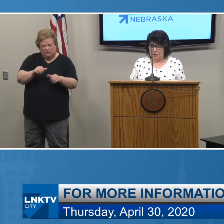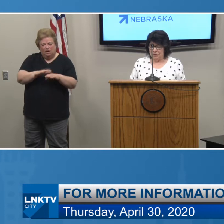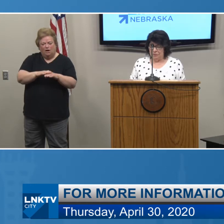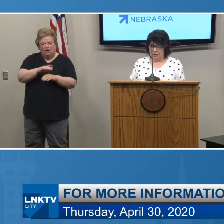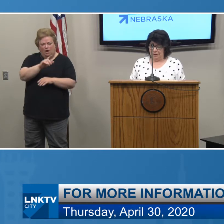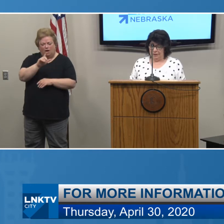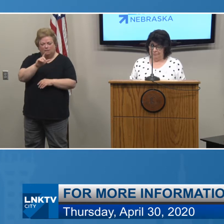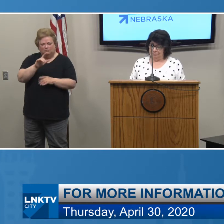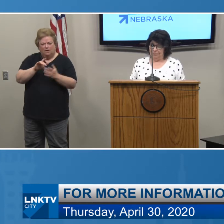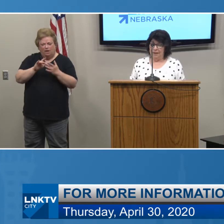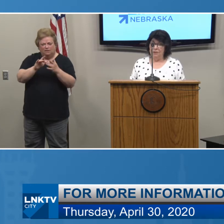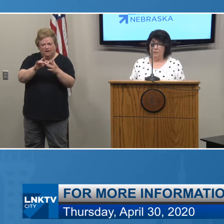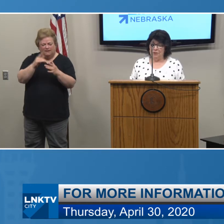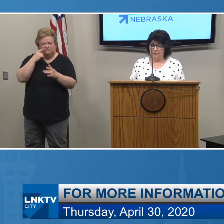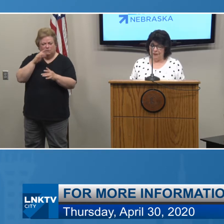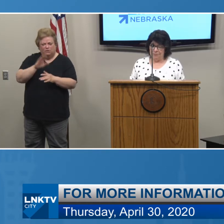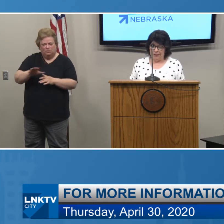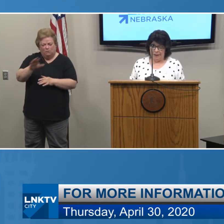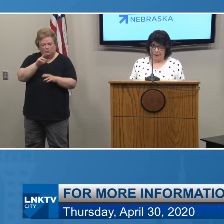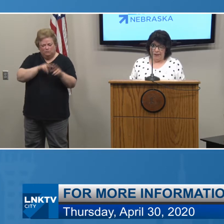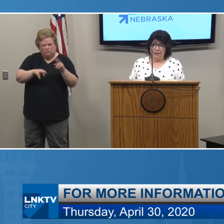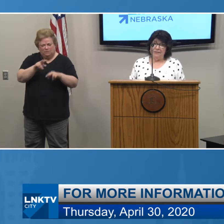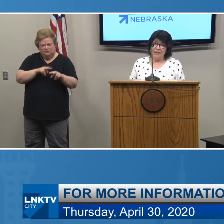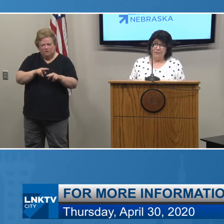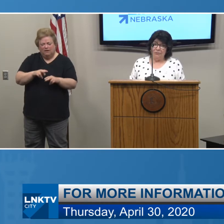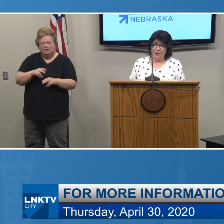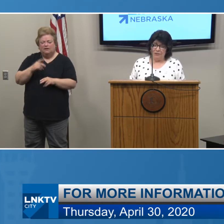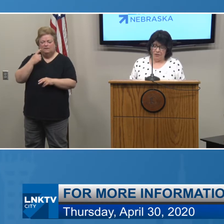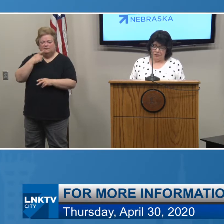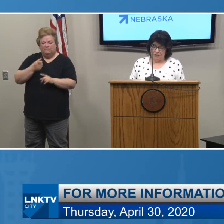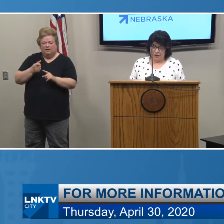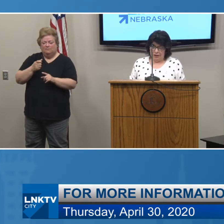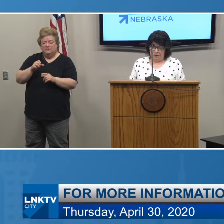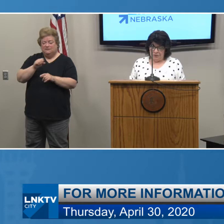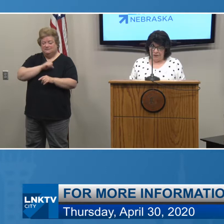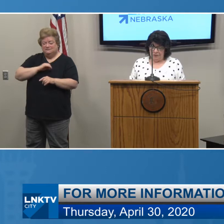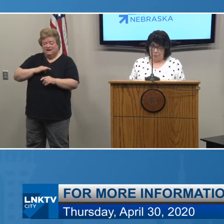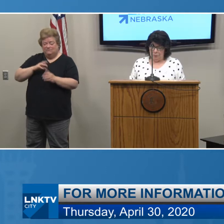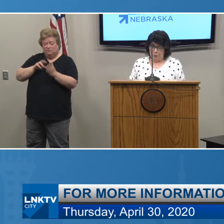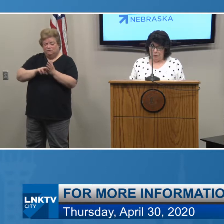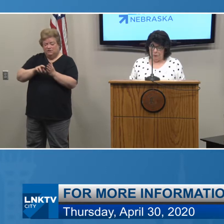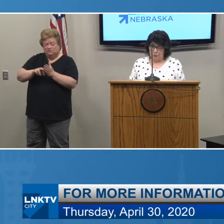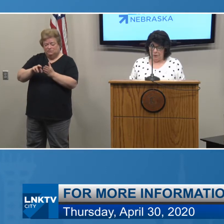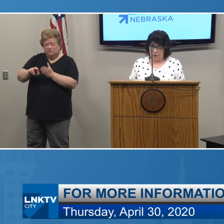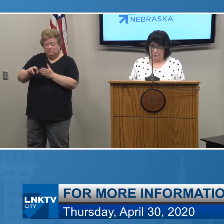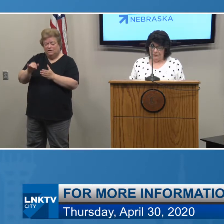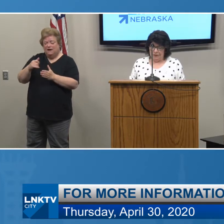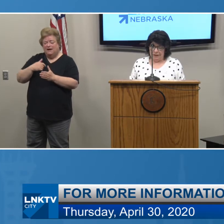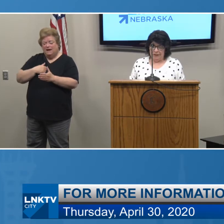the initial industry feedback and staff research, drafts